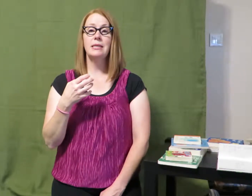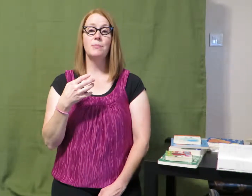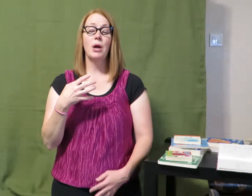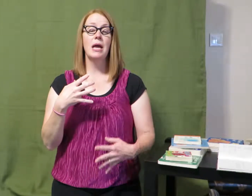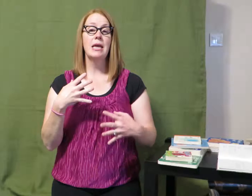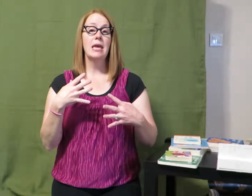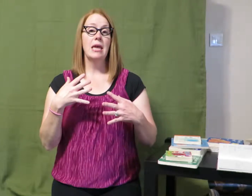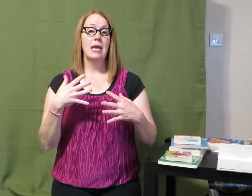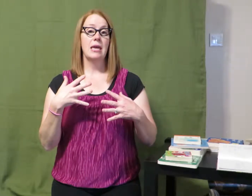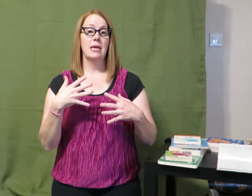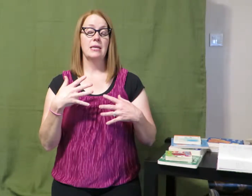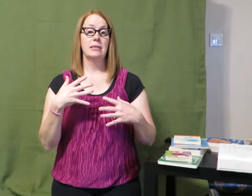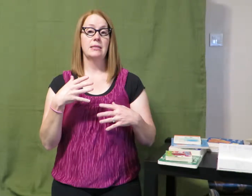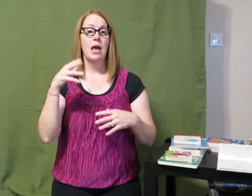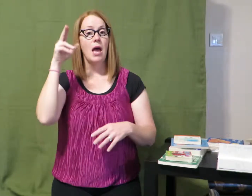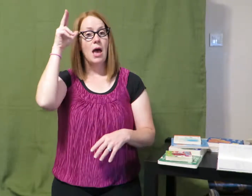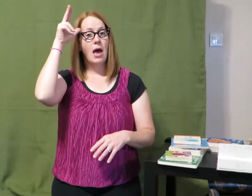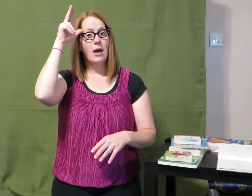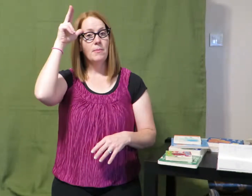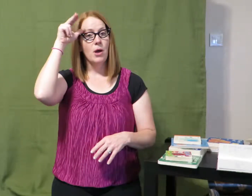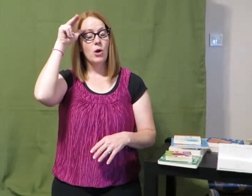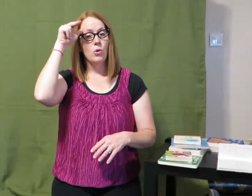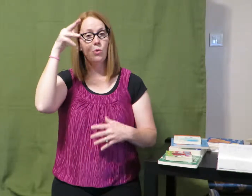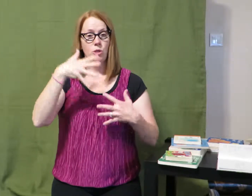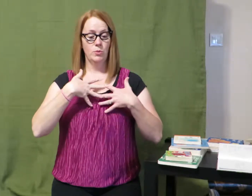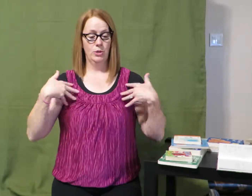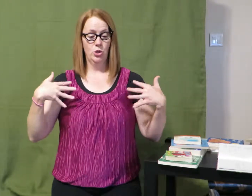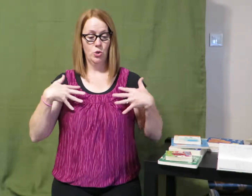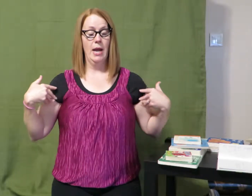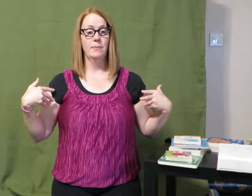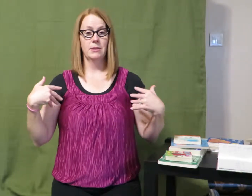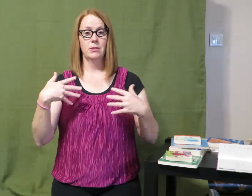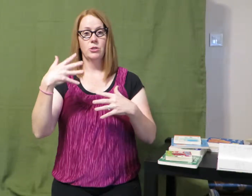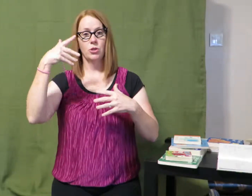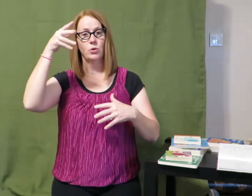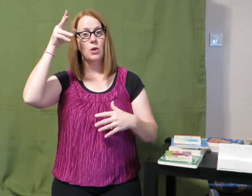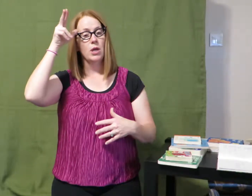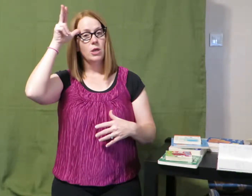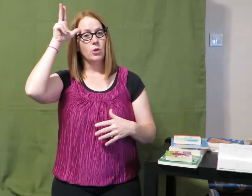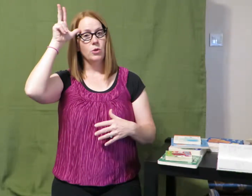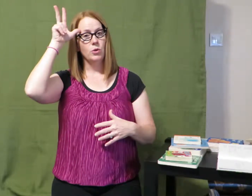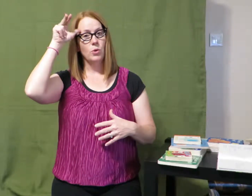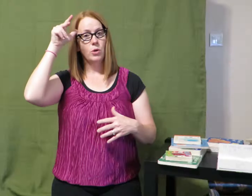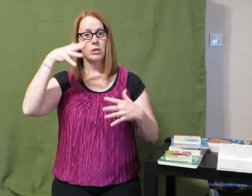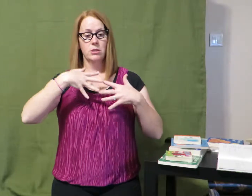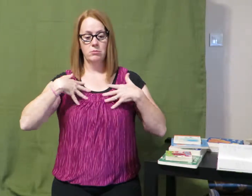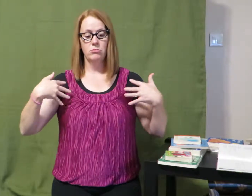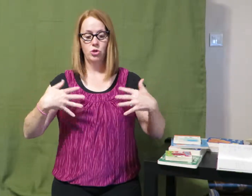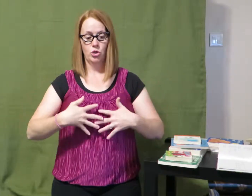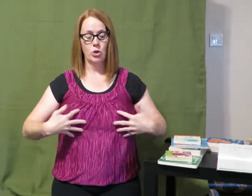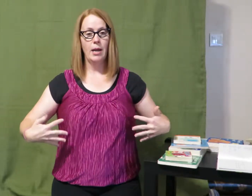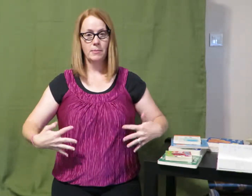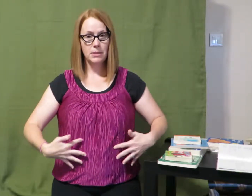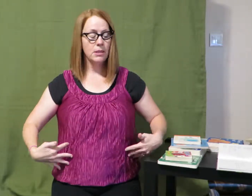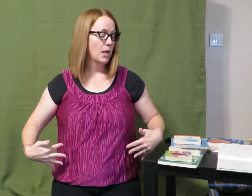Zebra is horse with stripes. So you do horse striped.